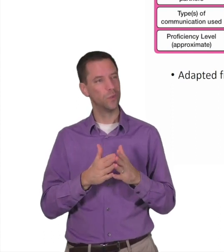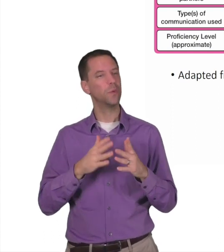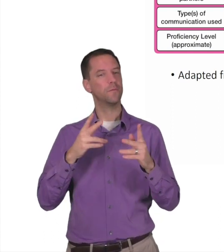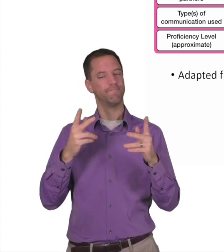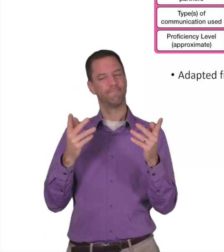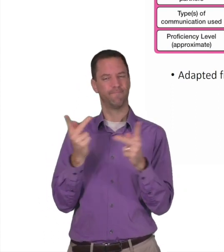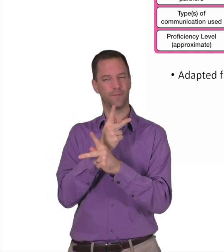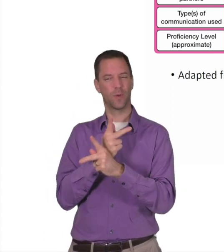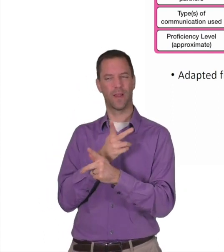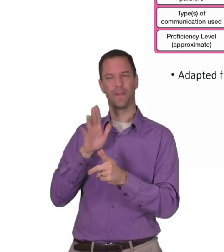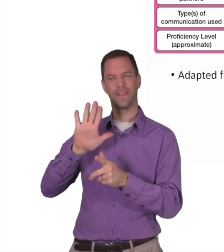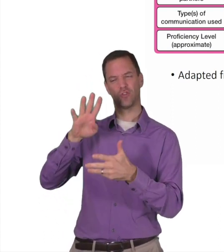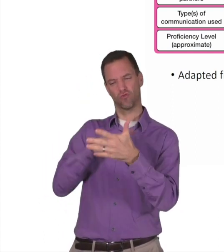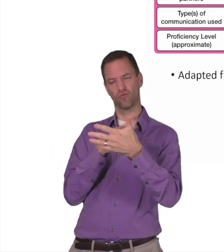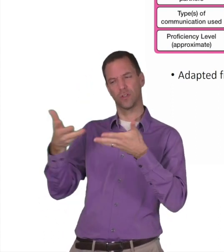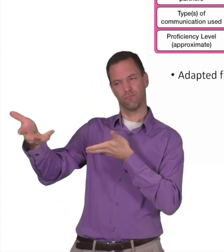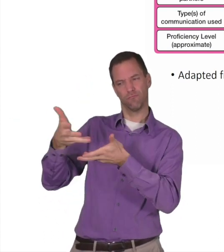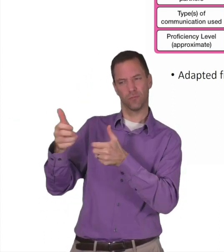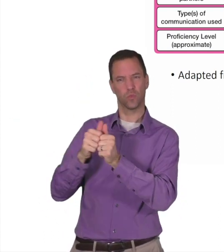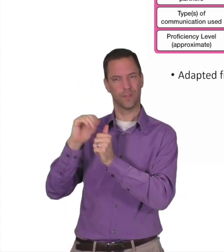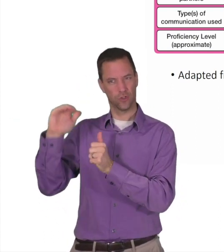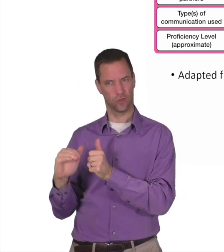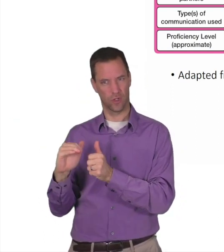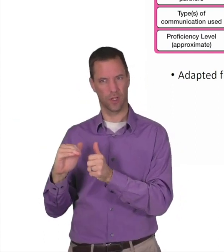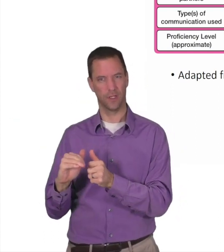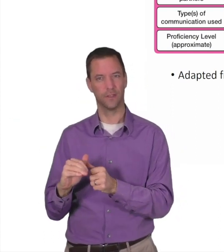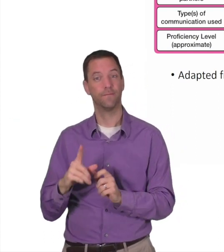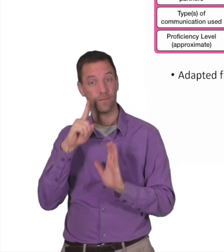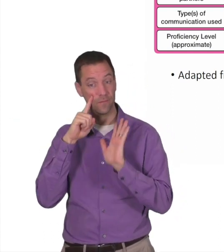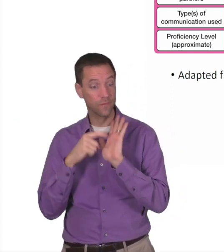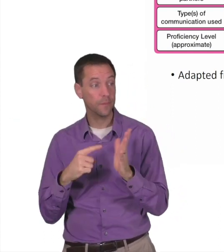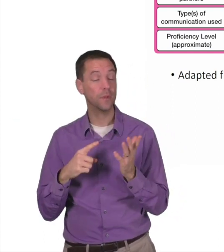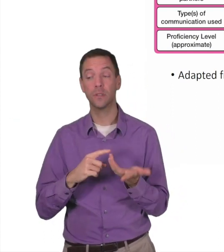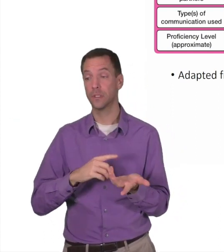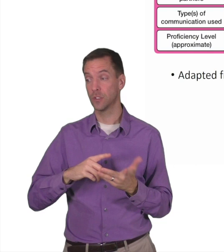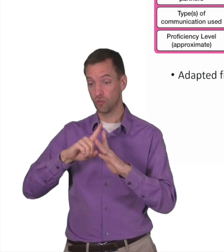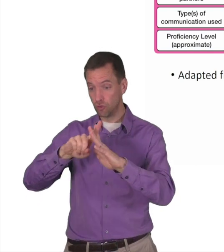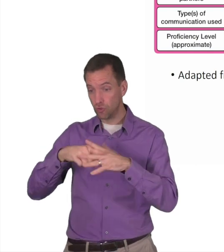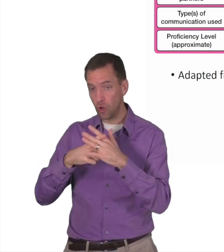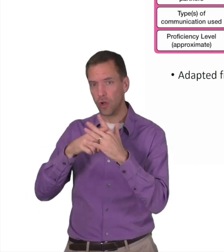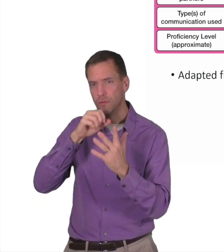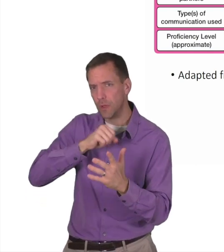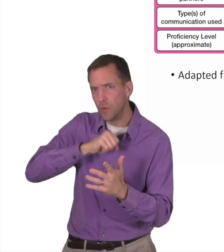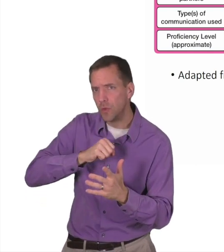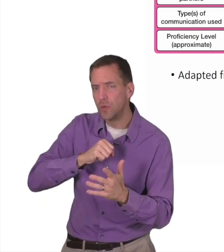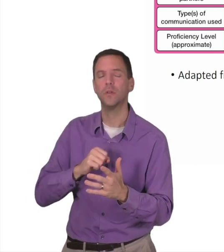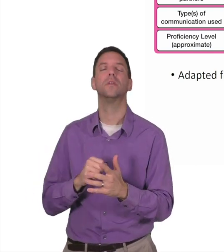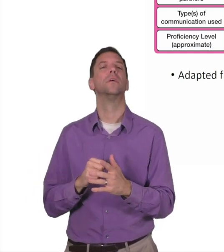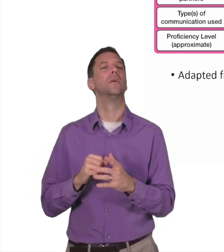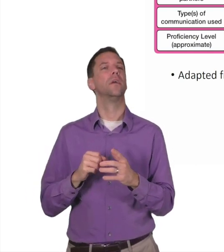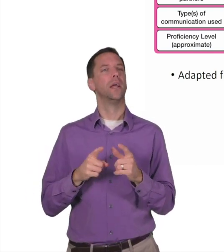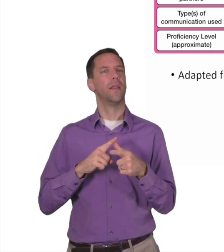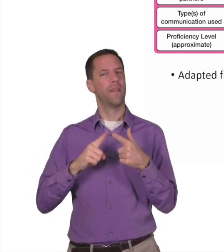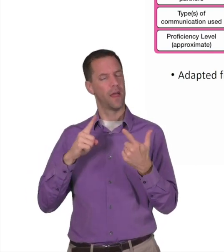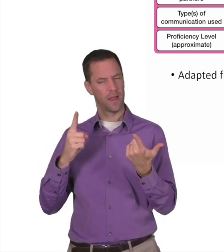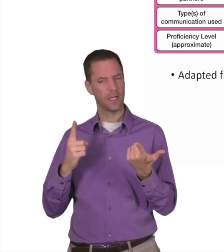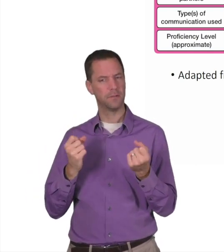each communication partner, you figure out the schedule of interaction with the child. For example, at what age did it